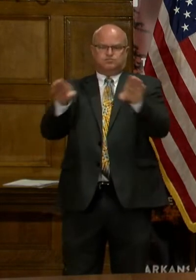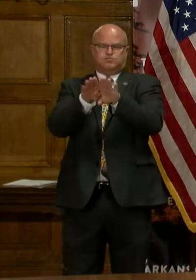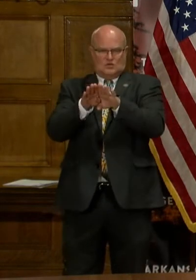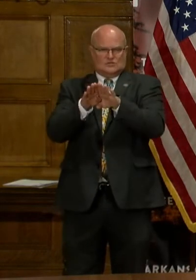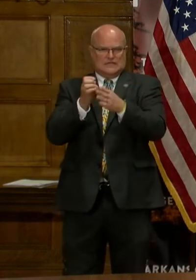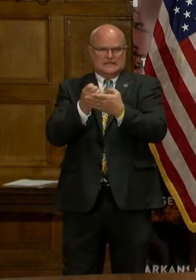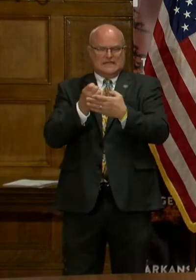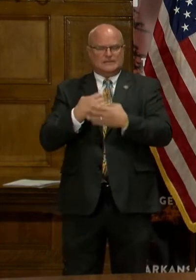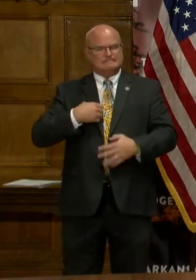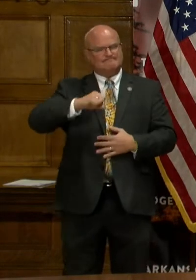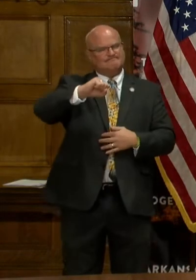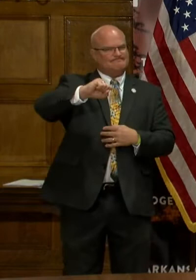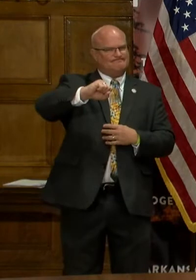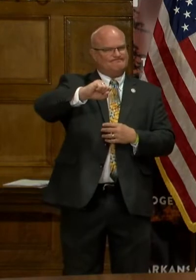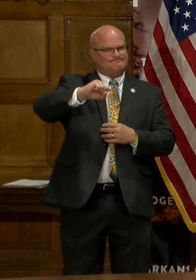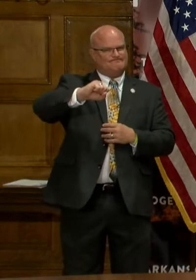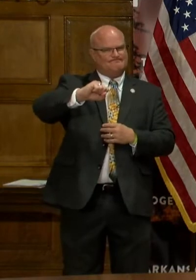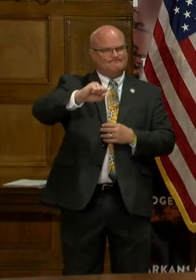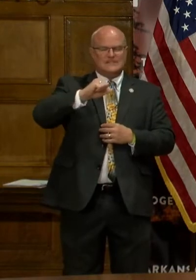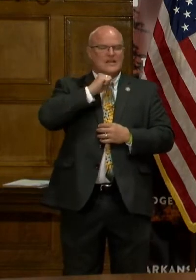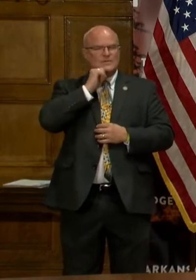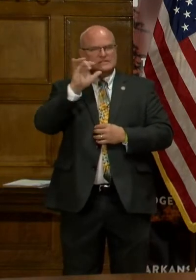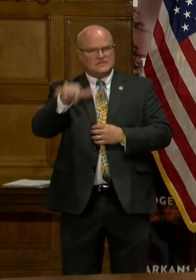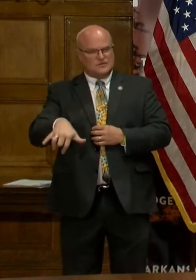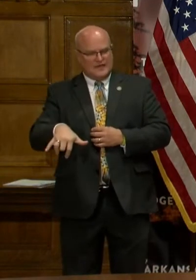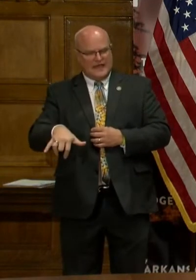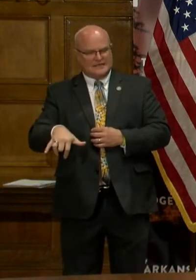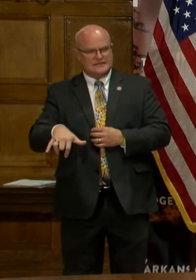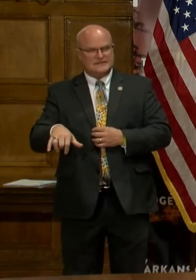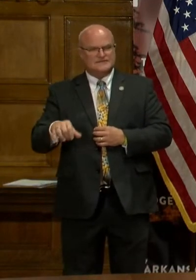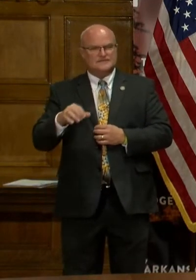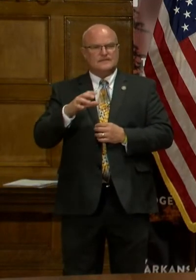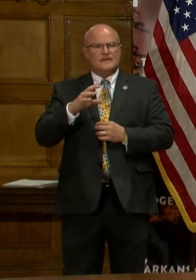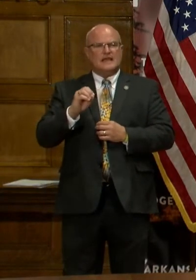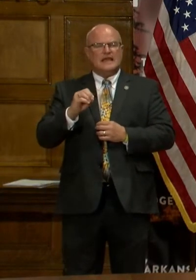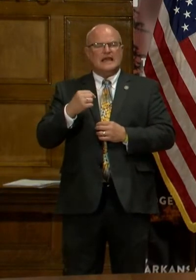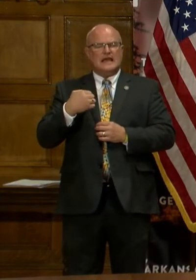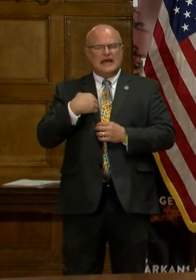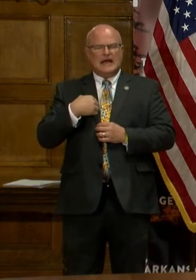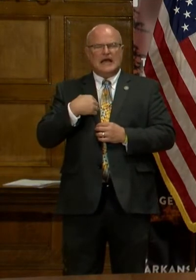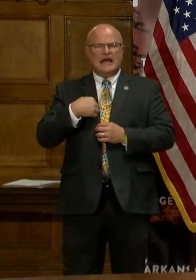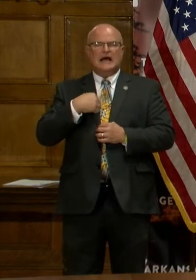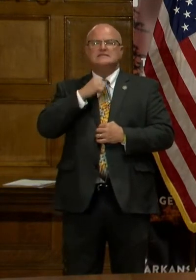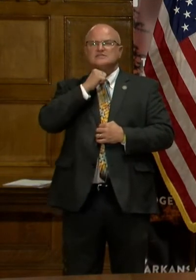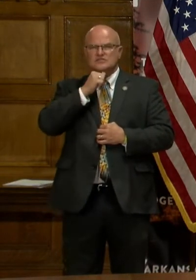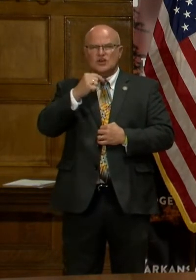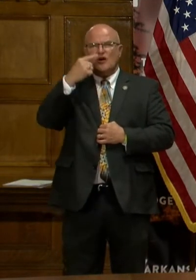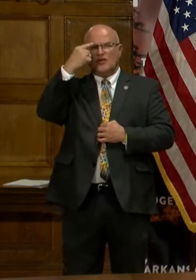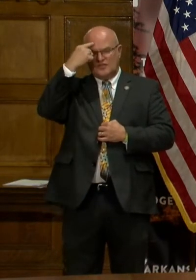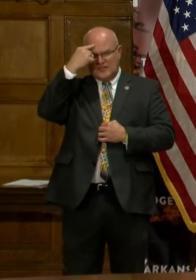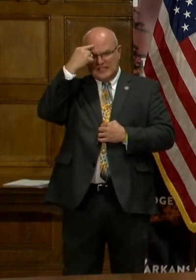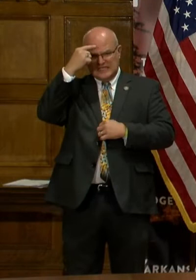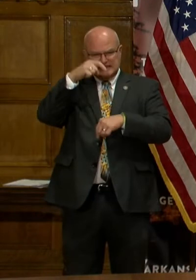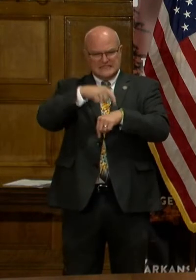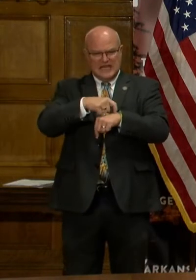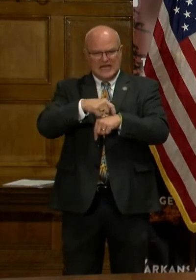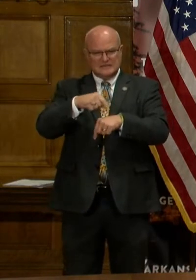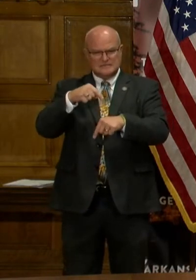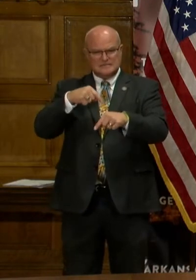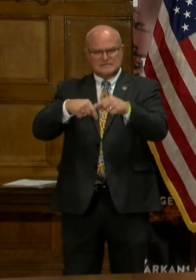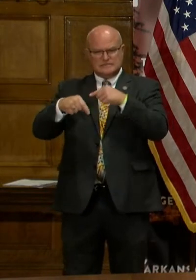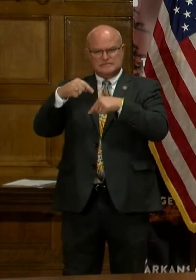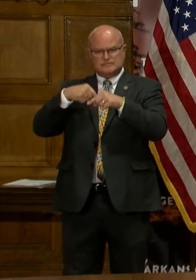economy. I resisted that. We didn't do that. And I don't believe it is time to go back on